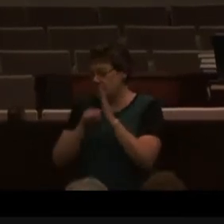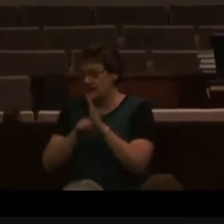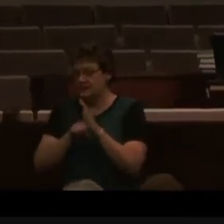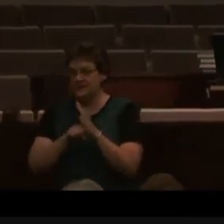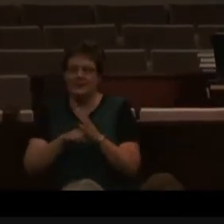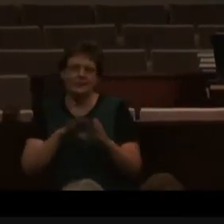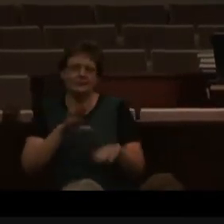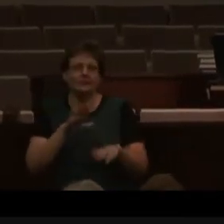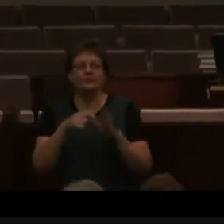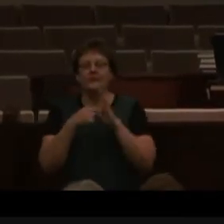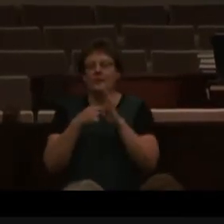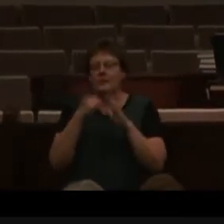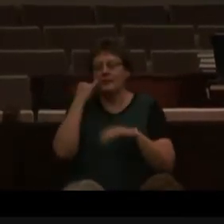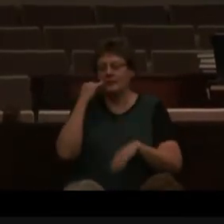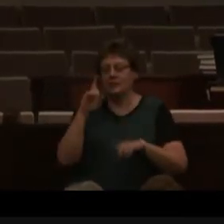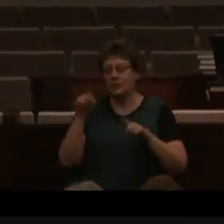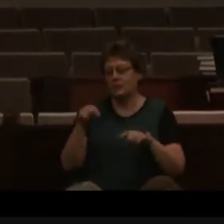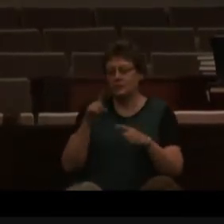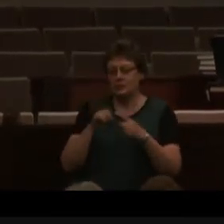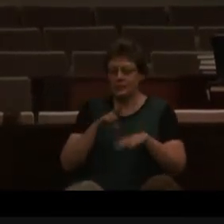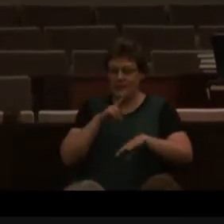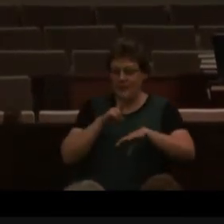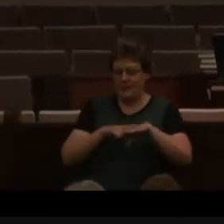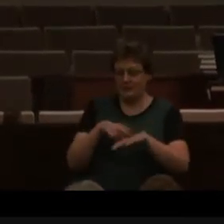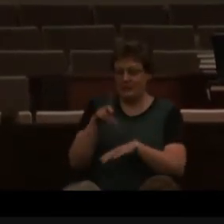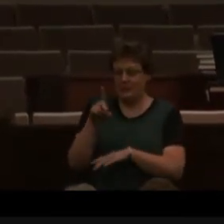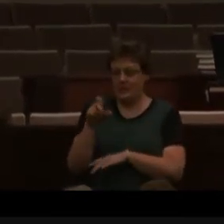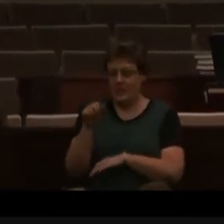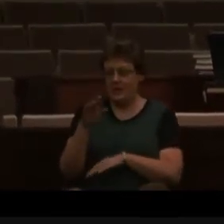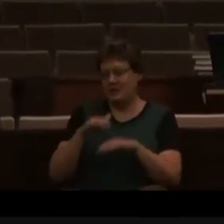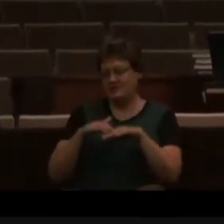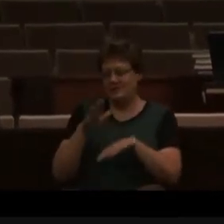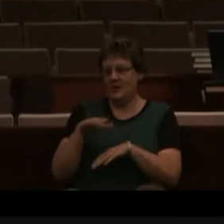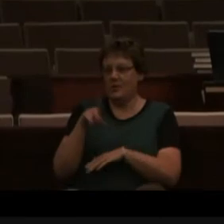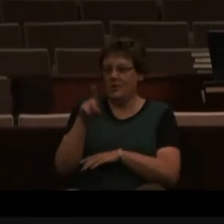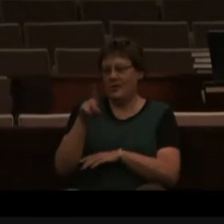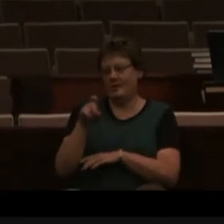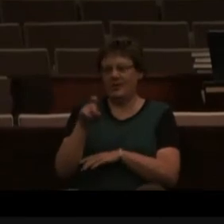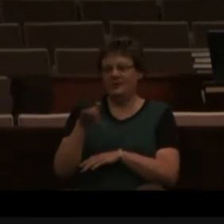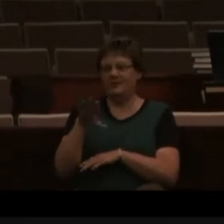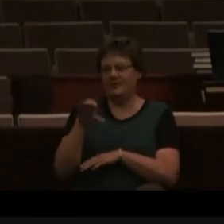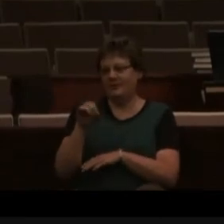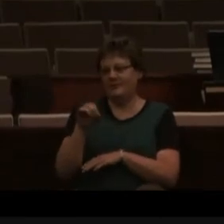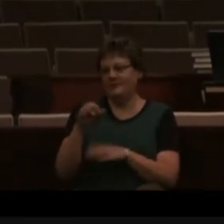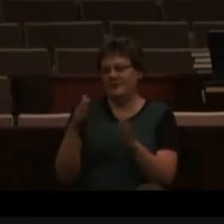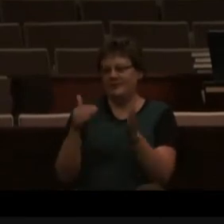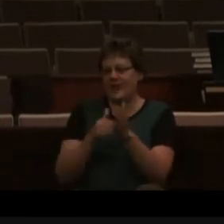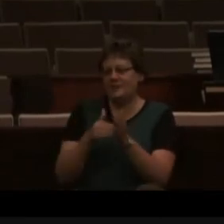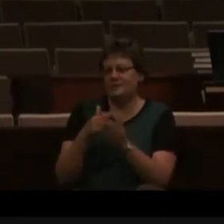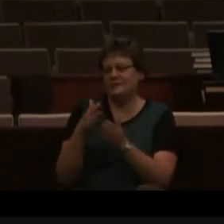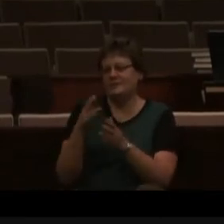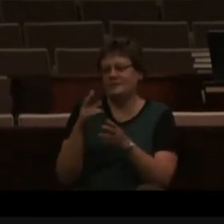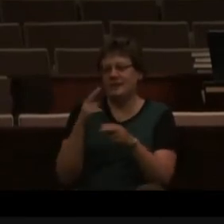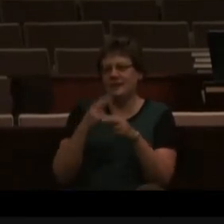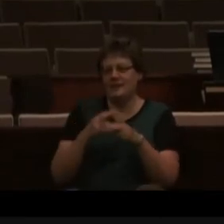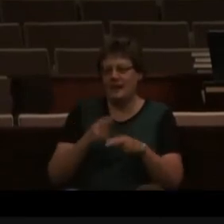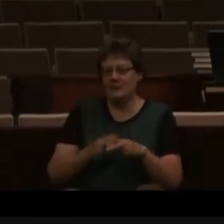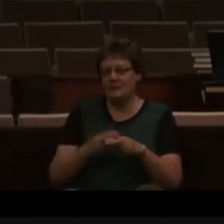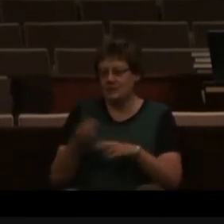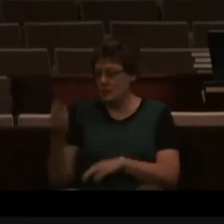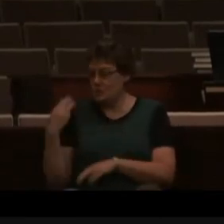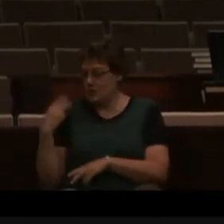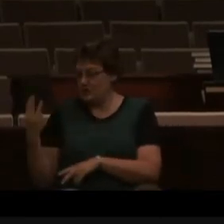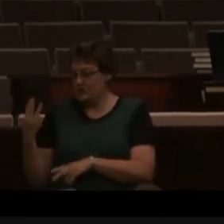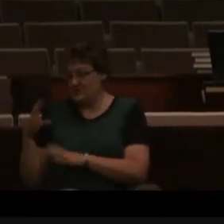has about 500,000 names. Washington has far fewer. Washington State has far fewer than that,